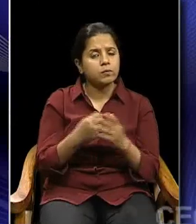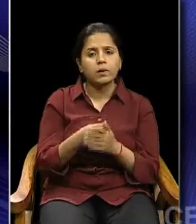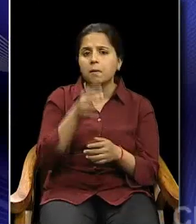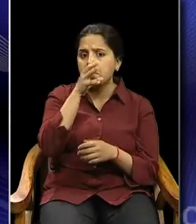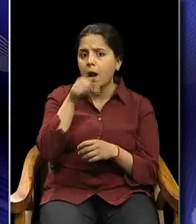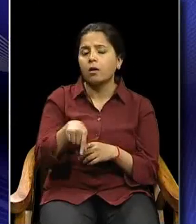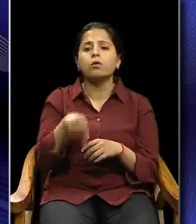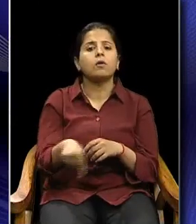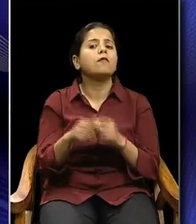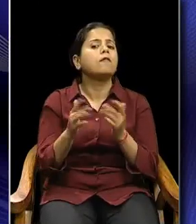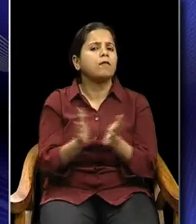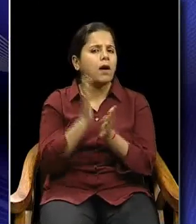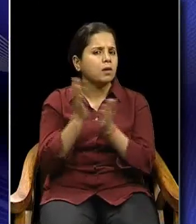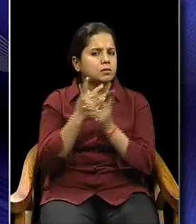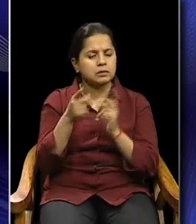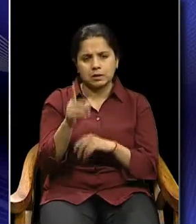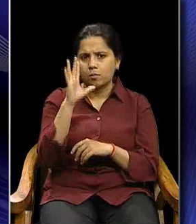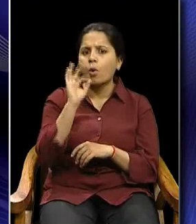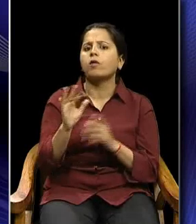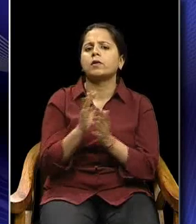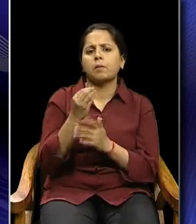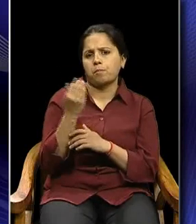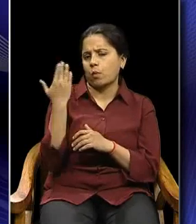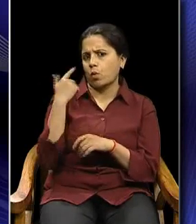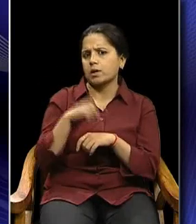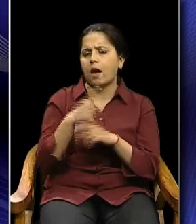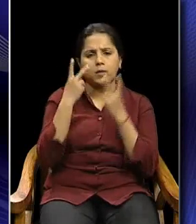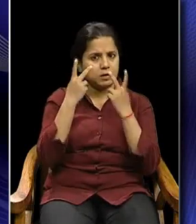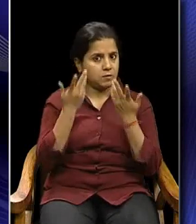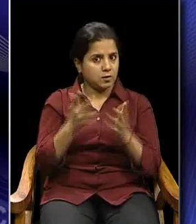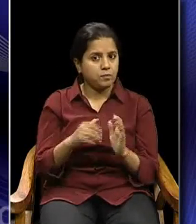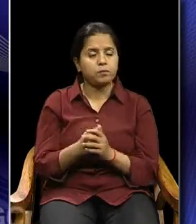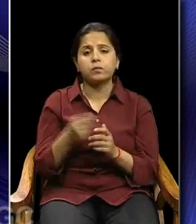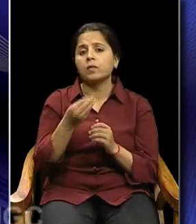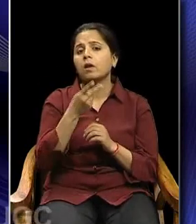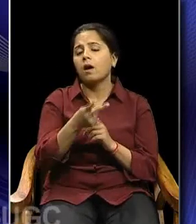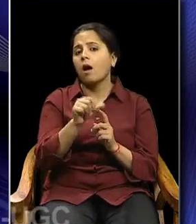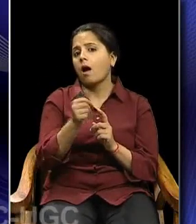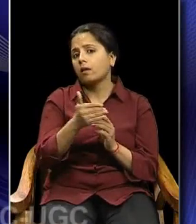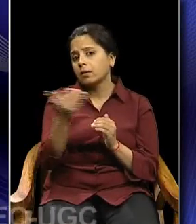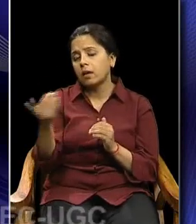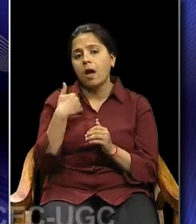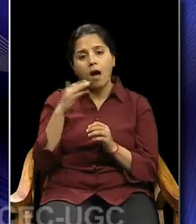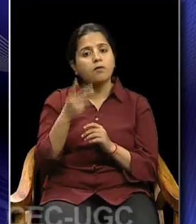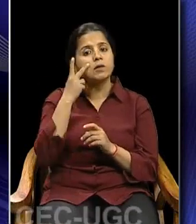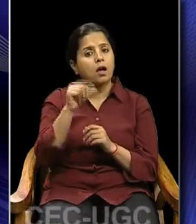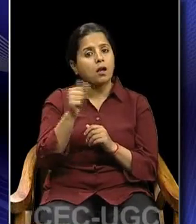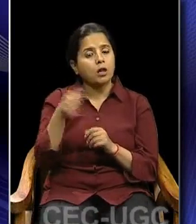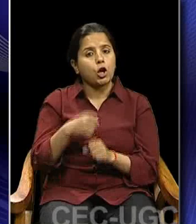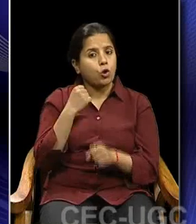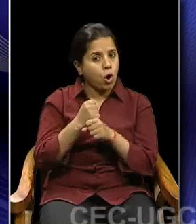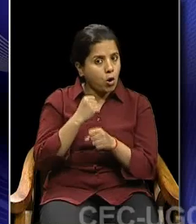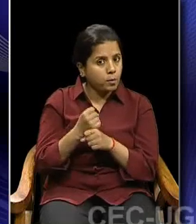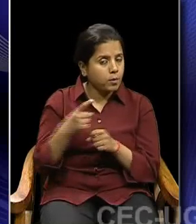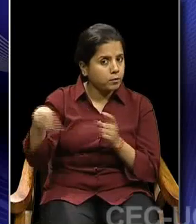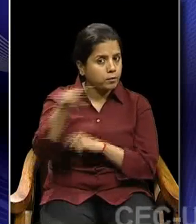Festival is one of the important festivals in the recent times. Apart from that, we also see that the government